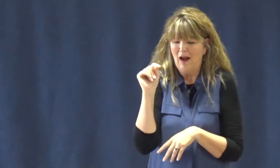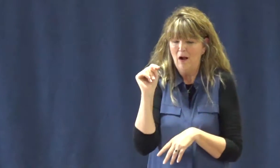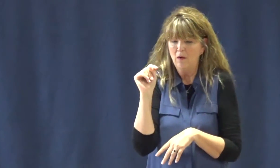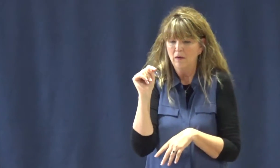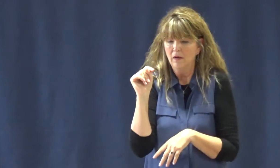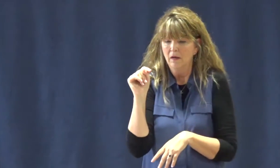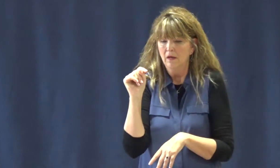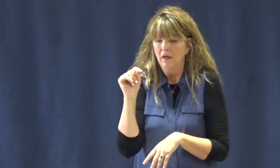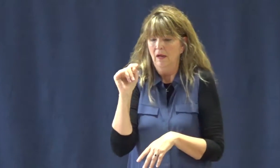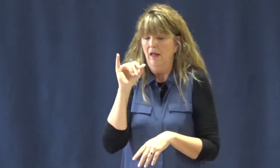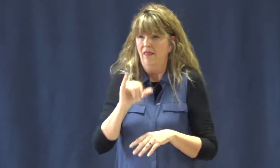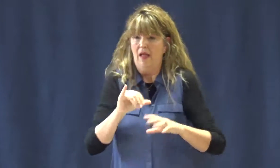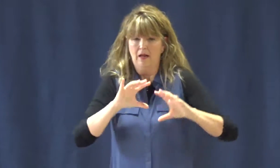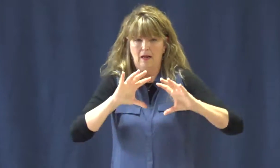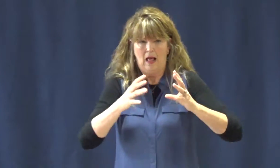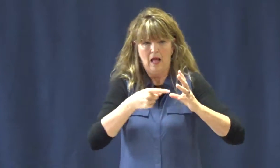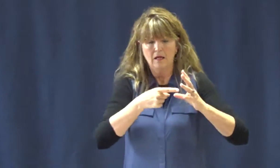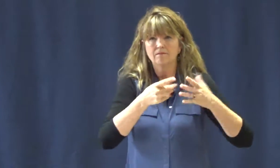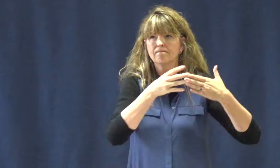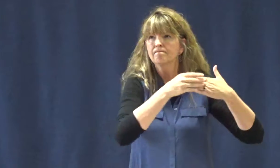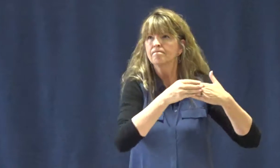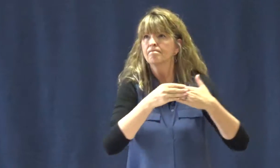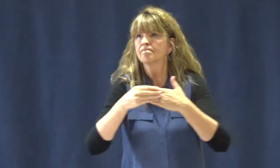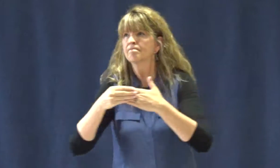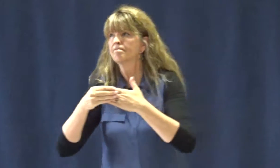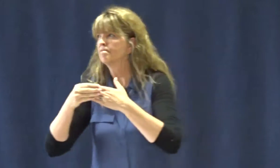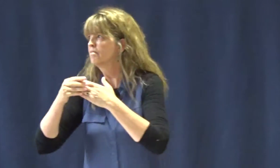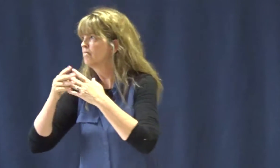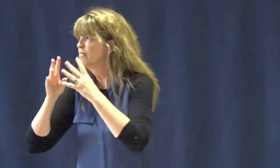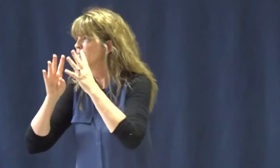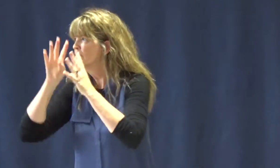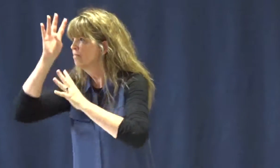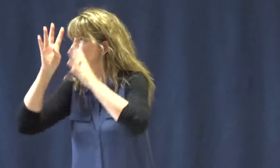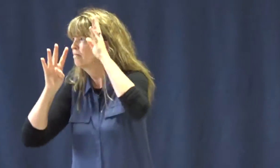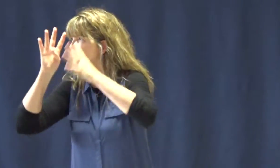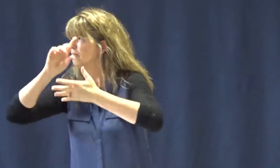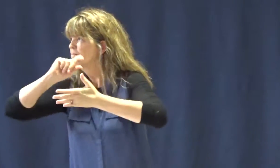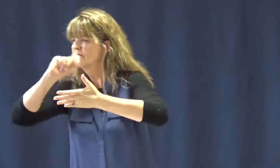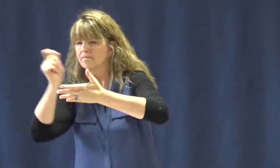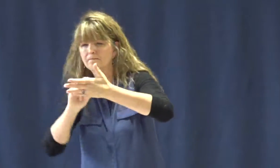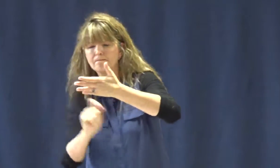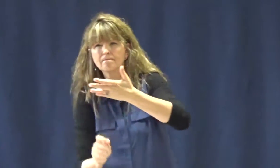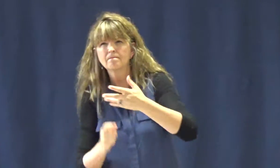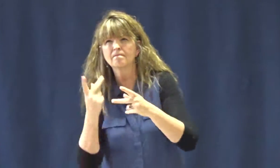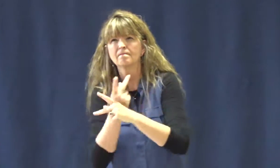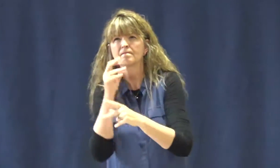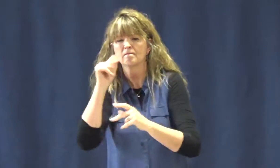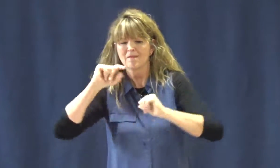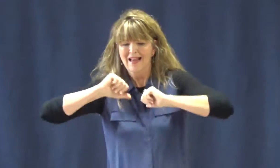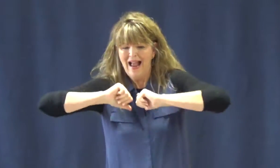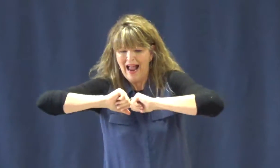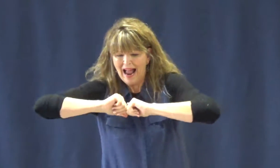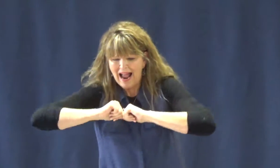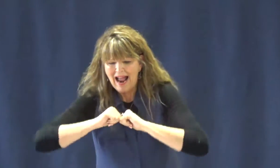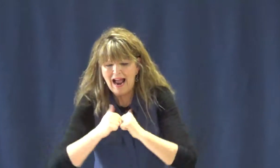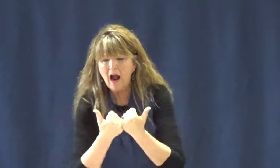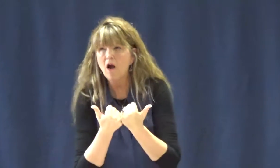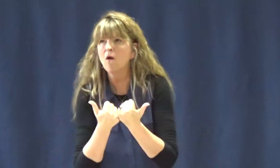And that helps us to figure out this course on how it was led to be able to write and to